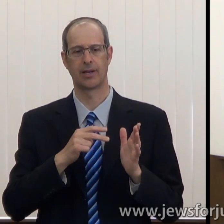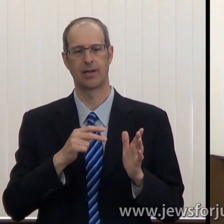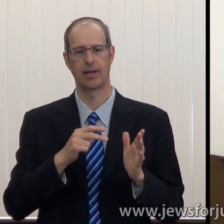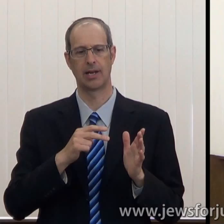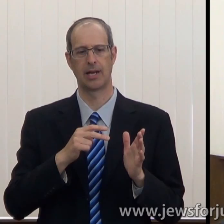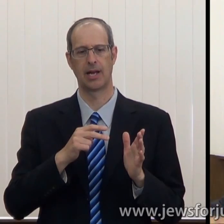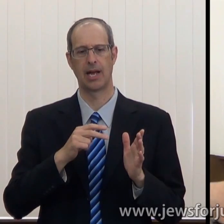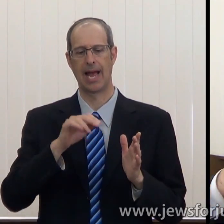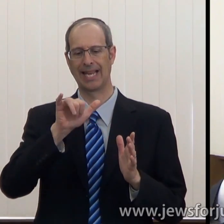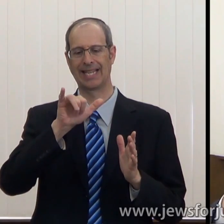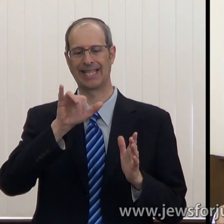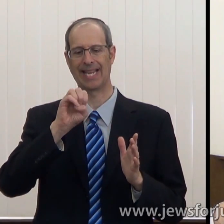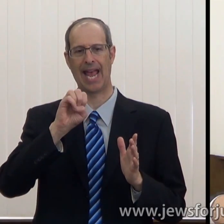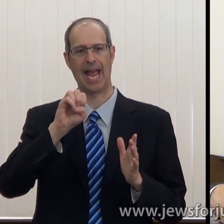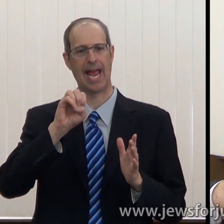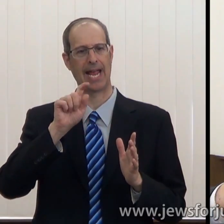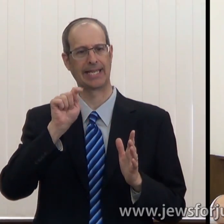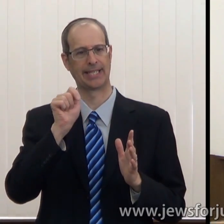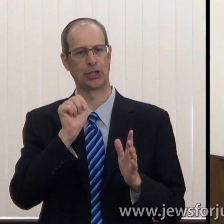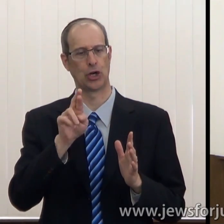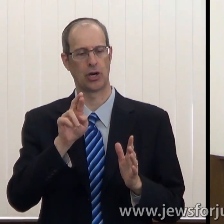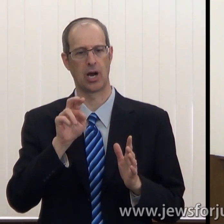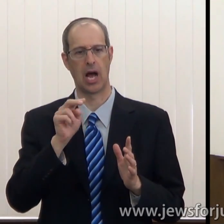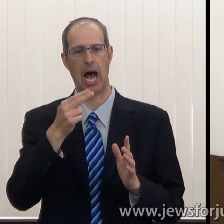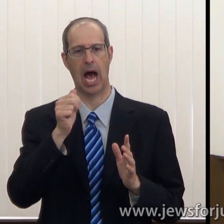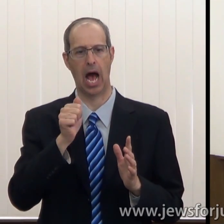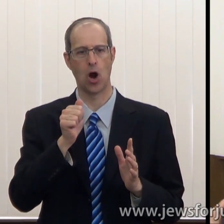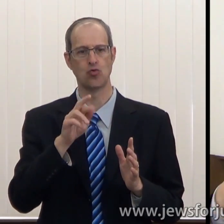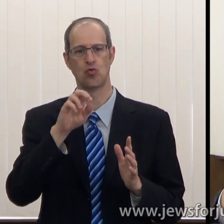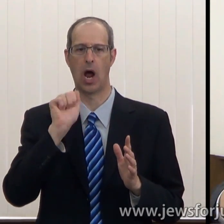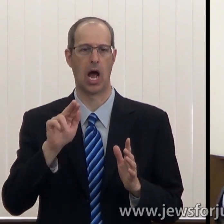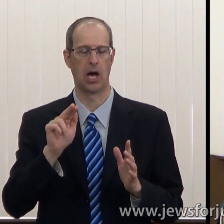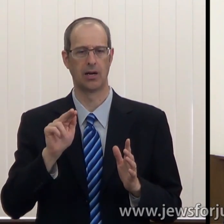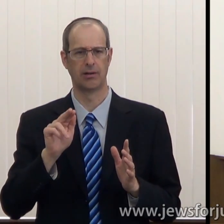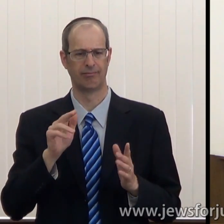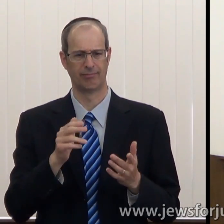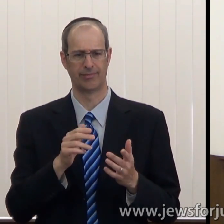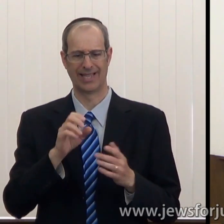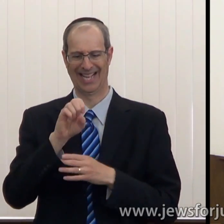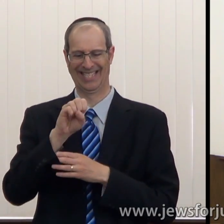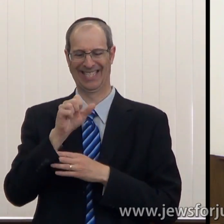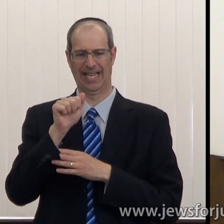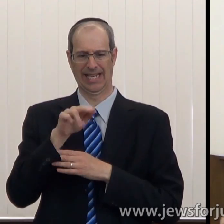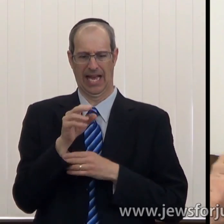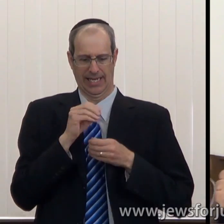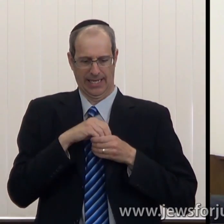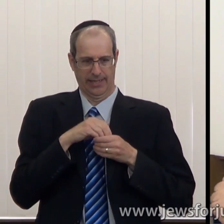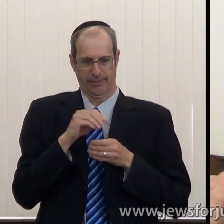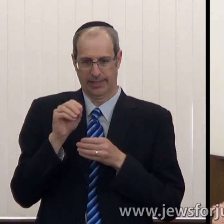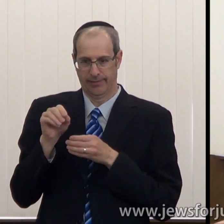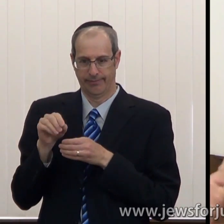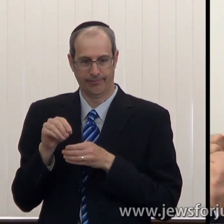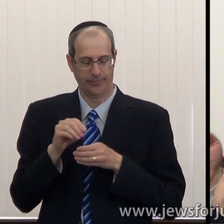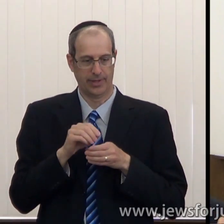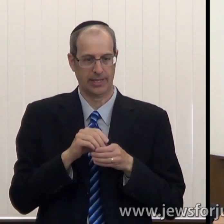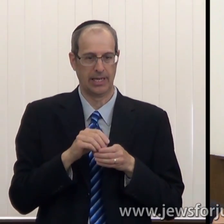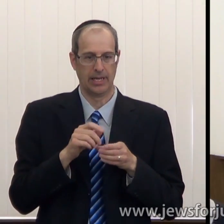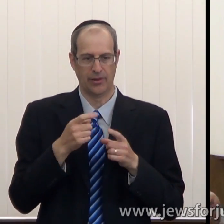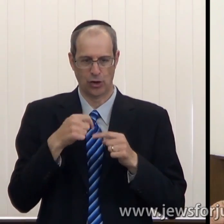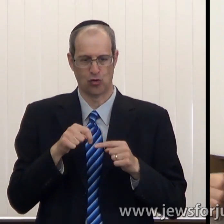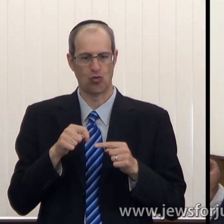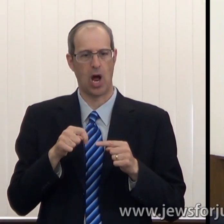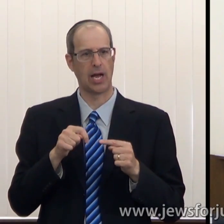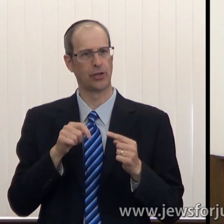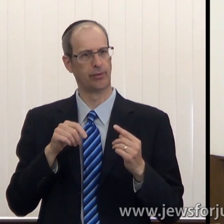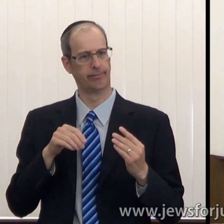evil inclination, the Satan that's inside of us, the part of each one of us that tries to get in the way